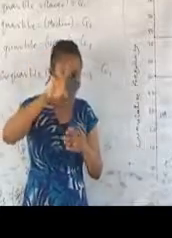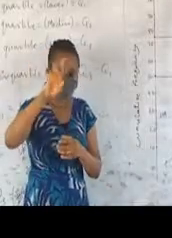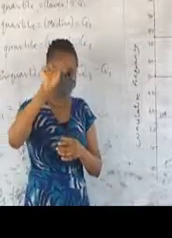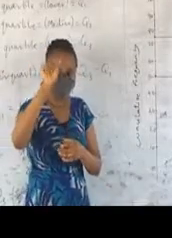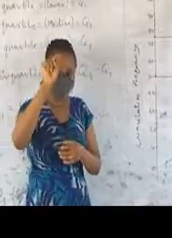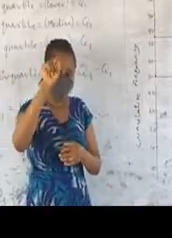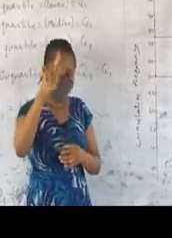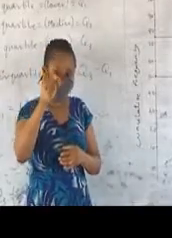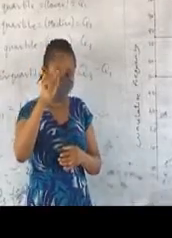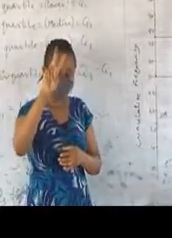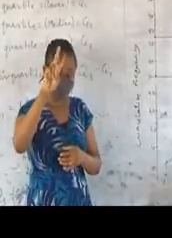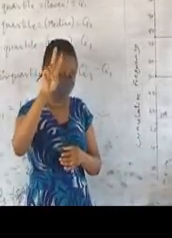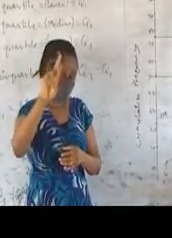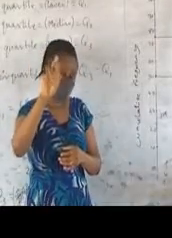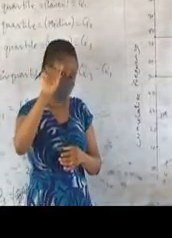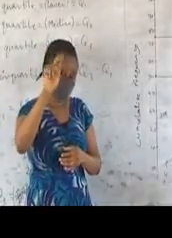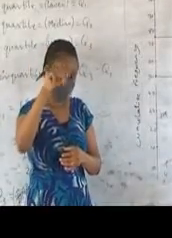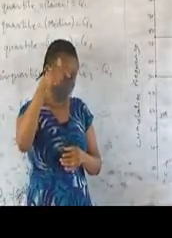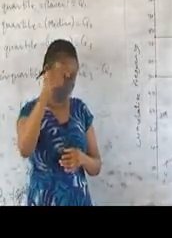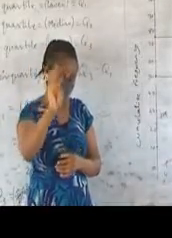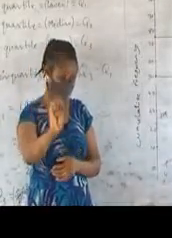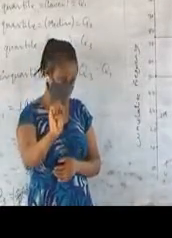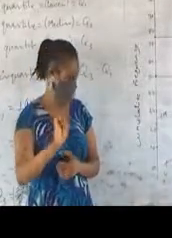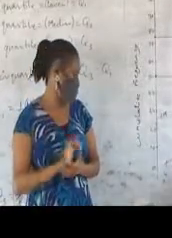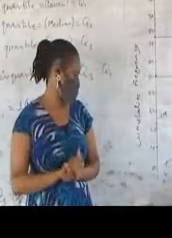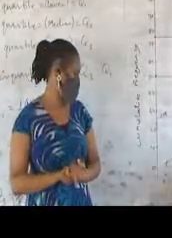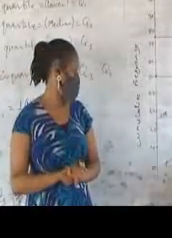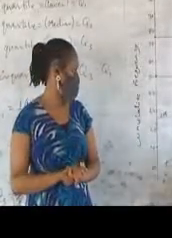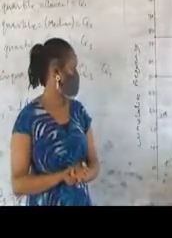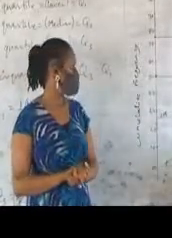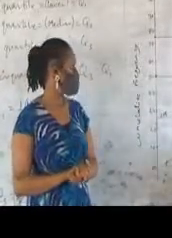Interquartile range. So the interquartile range, as we have earlier stated,